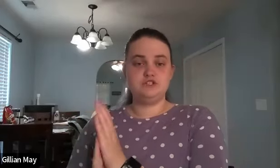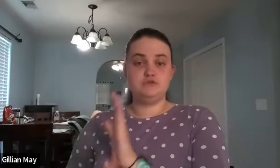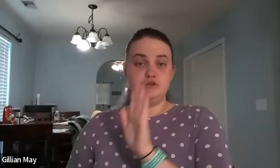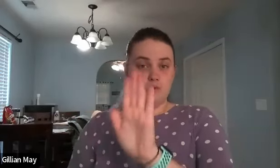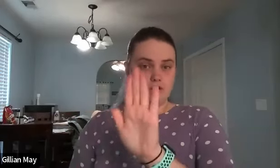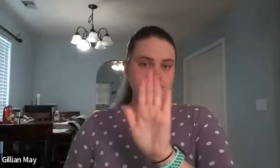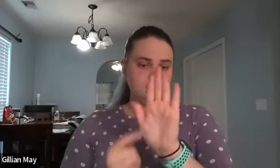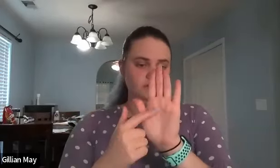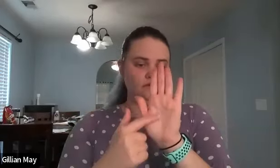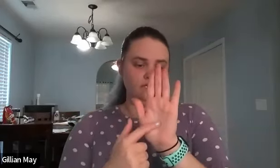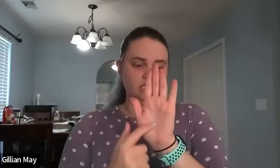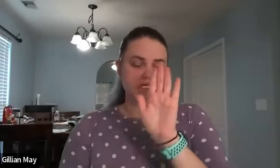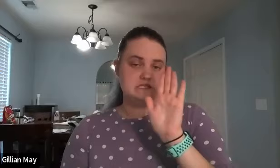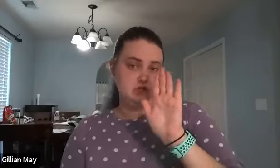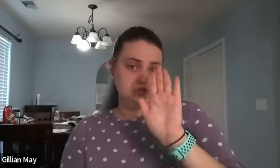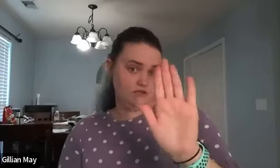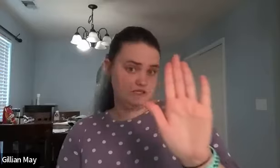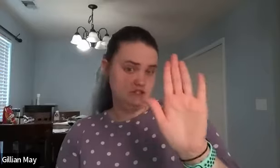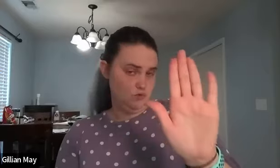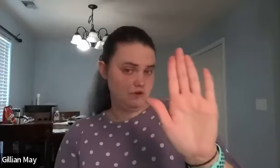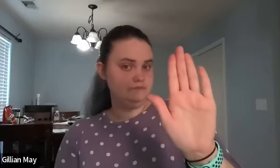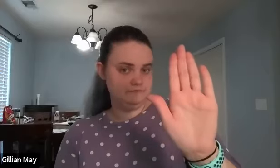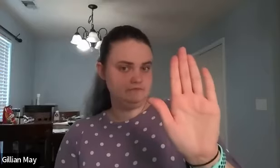do your, which is, this is your